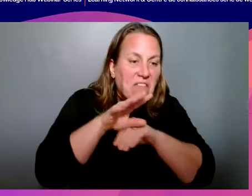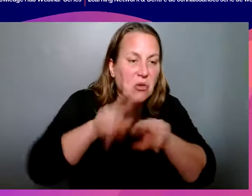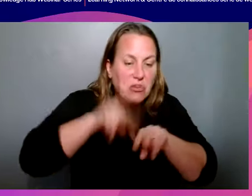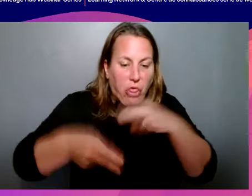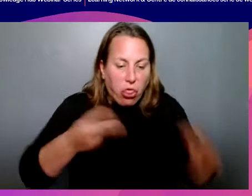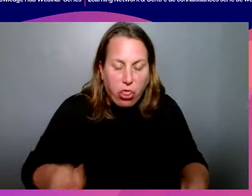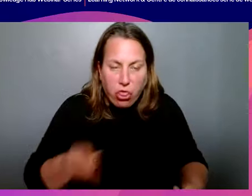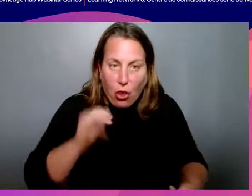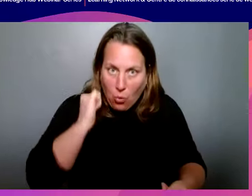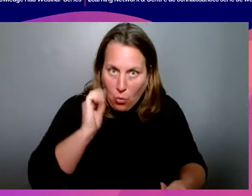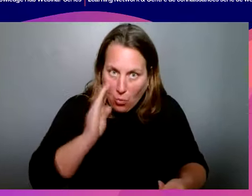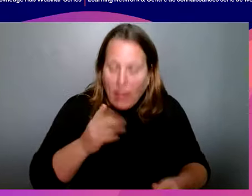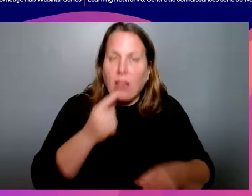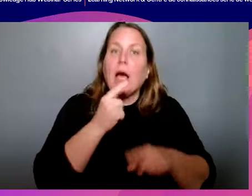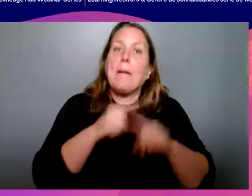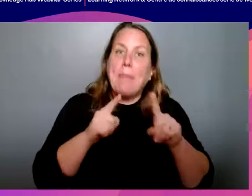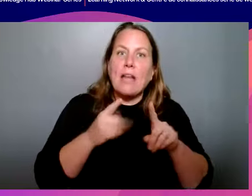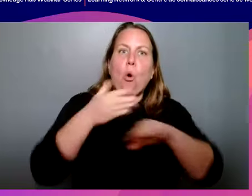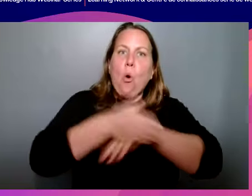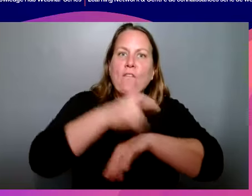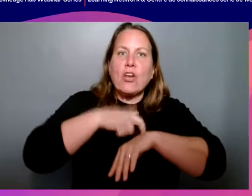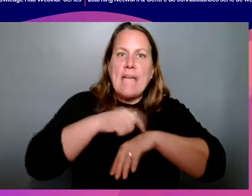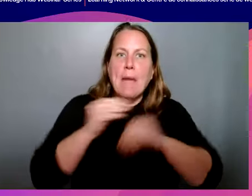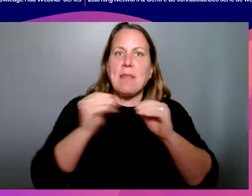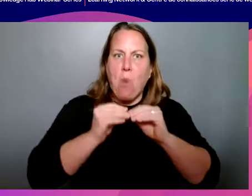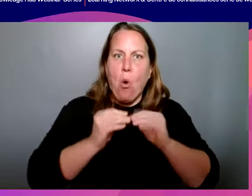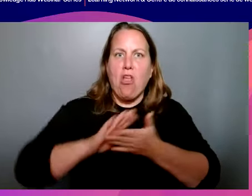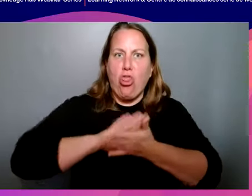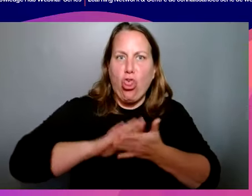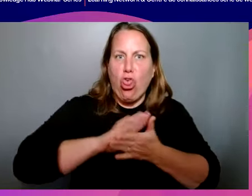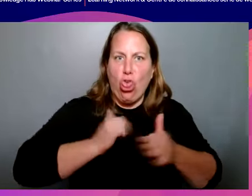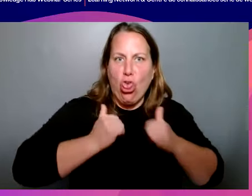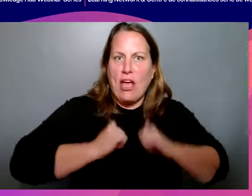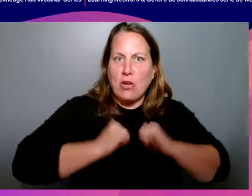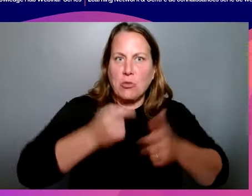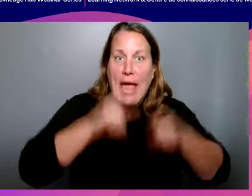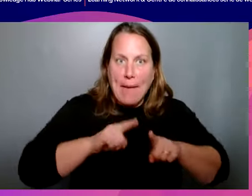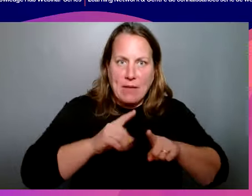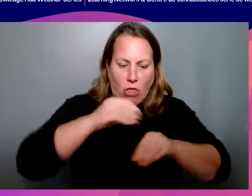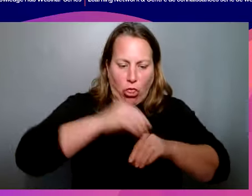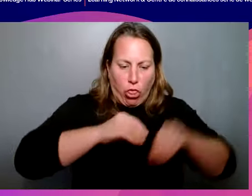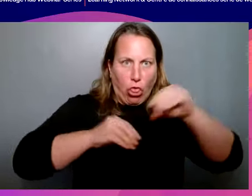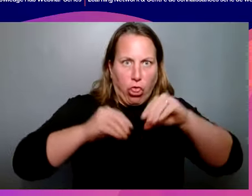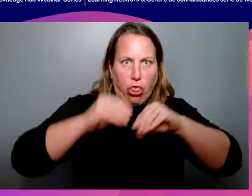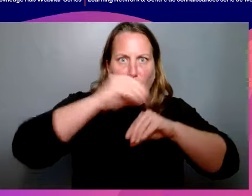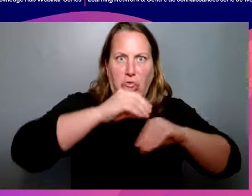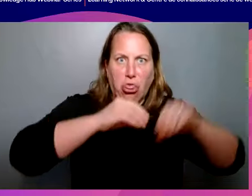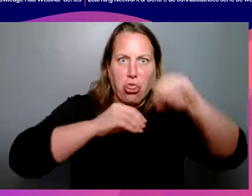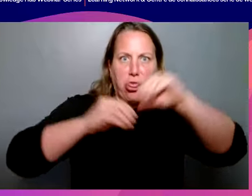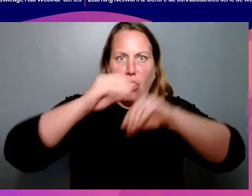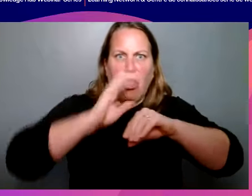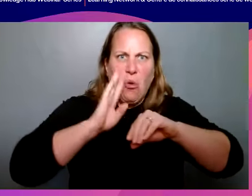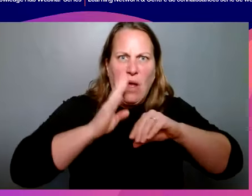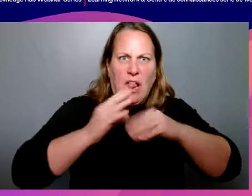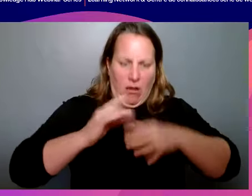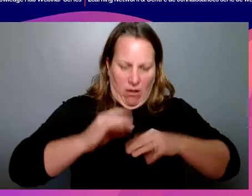time, as more blocks are taken away, the structure becomes weaker and more unstable. Each microaggression,